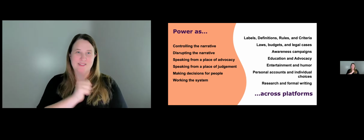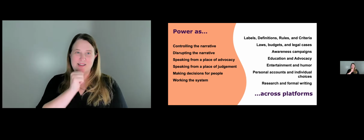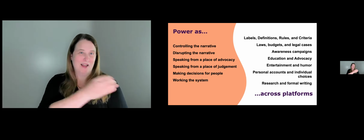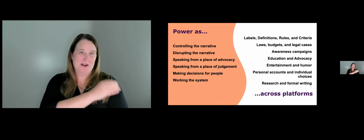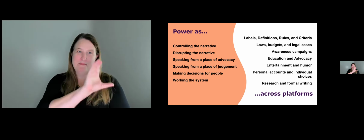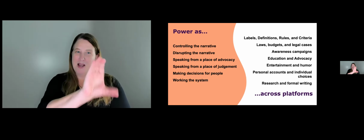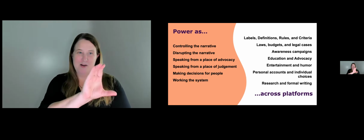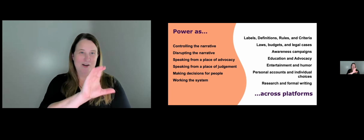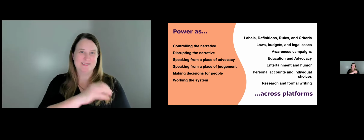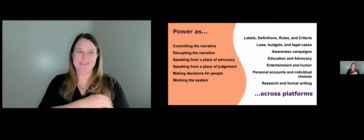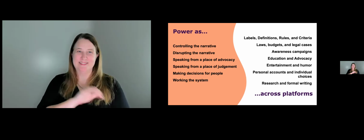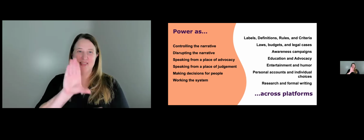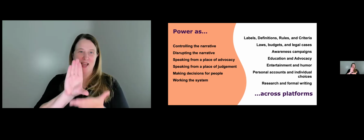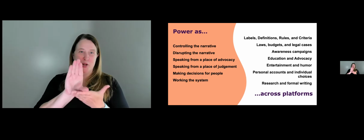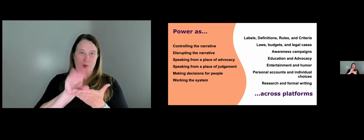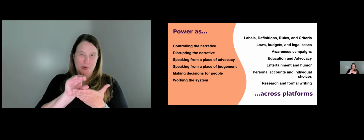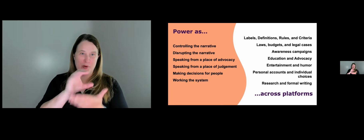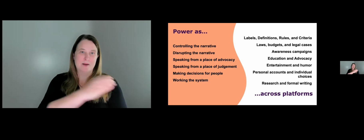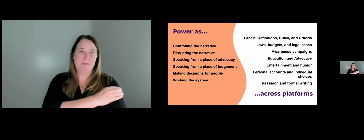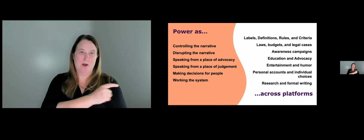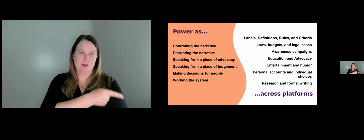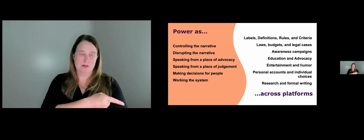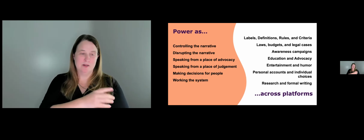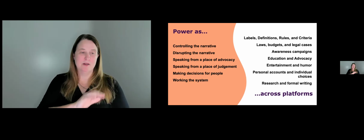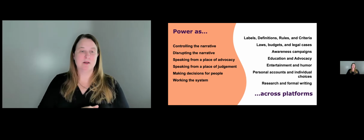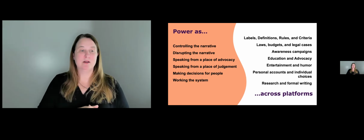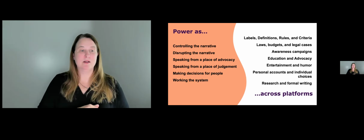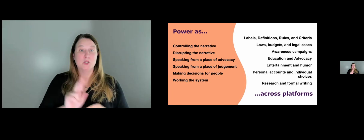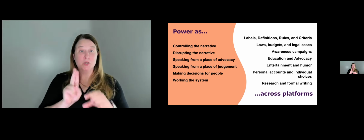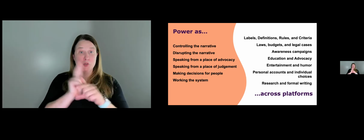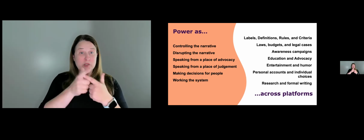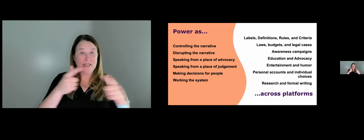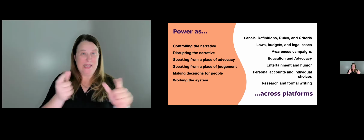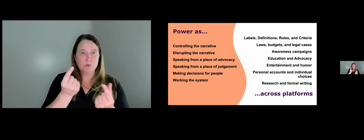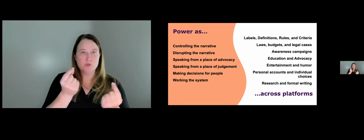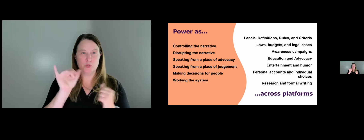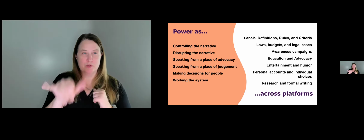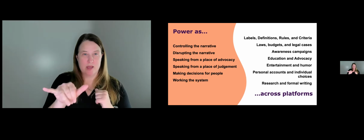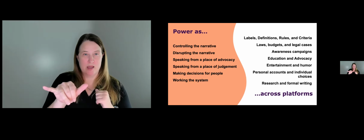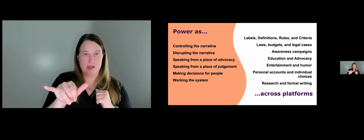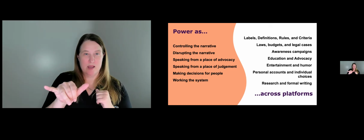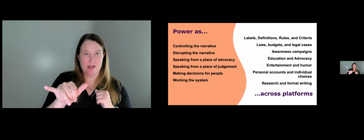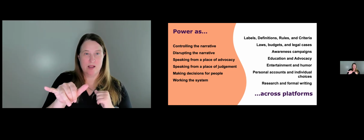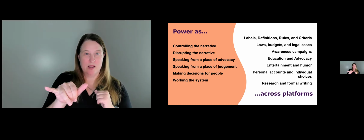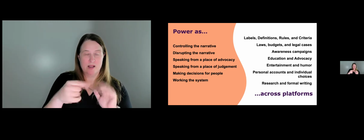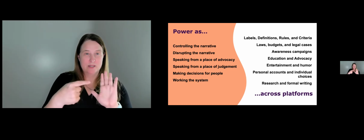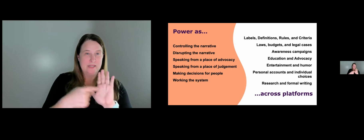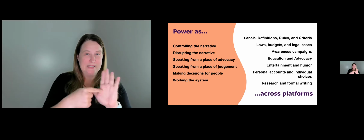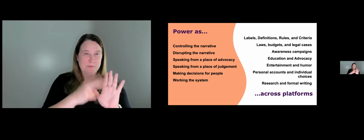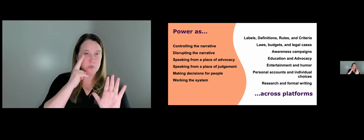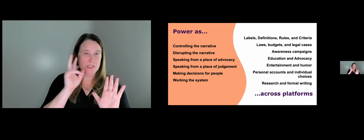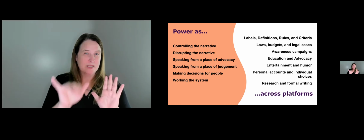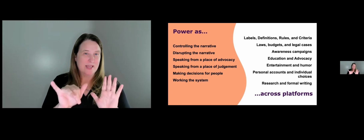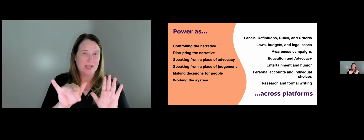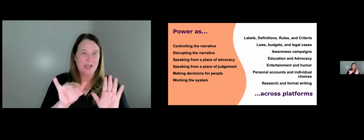So just that taking away of their power, the opposite of empowering someone, using language to